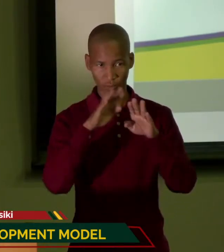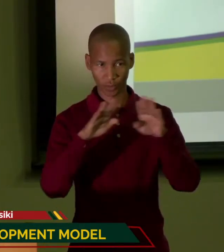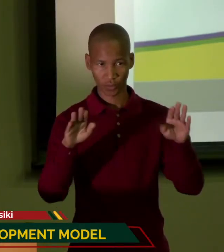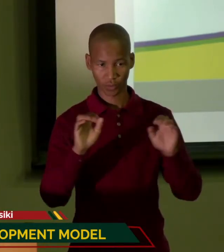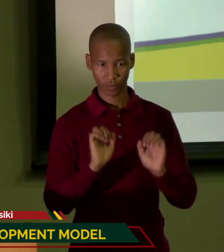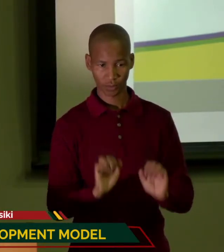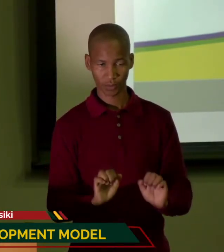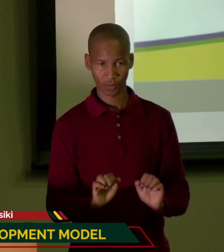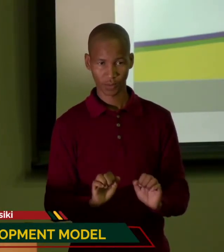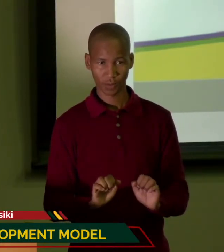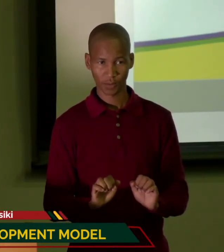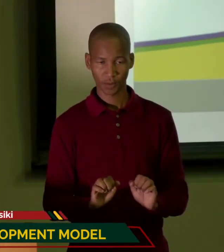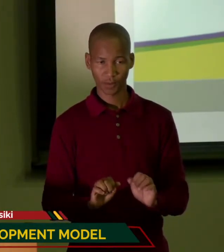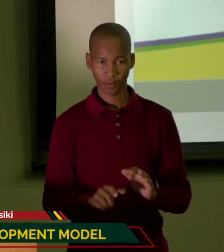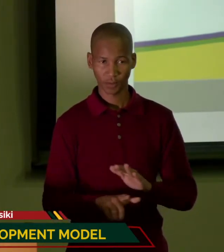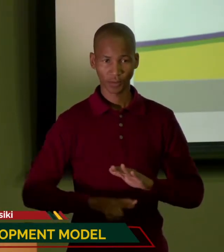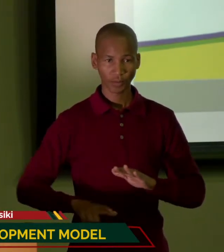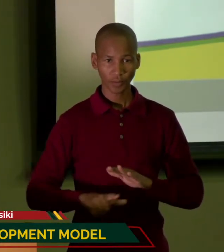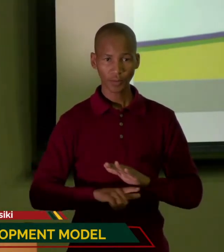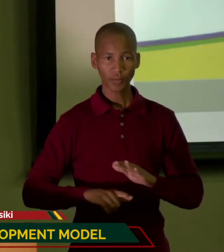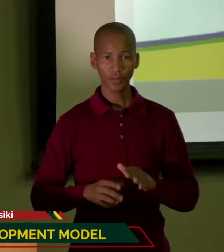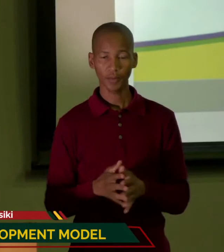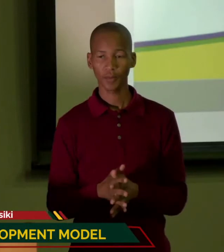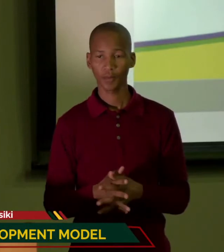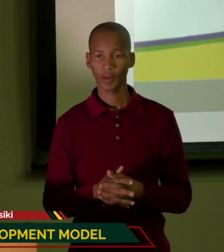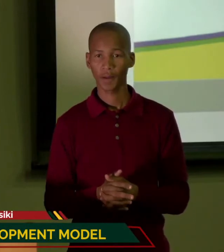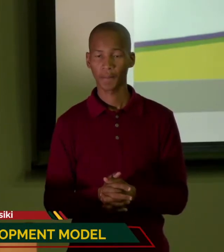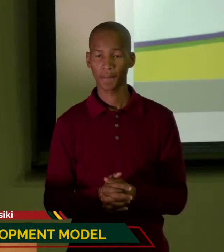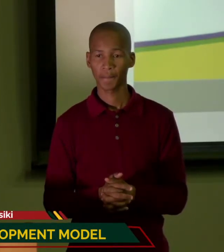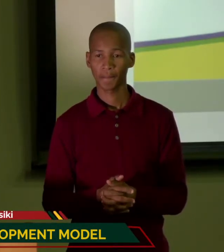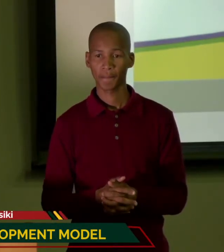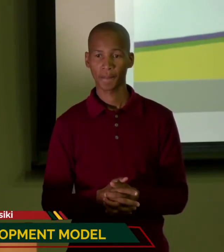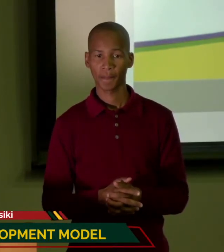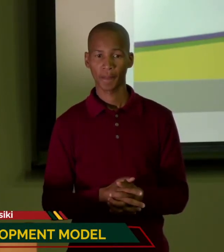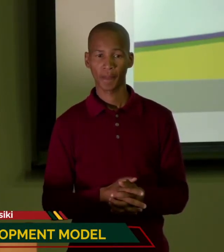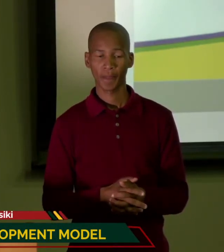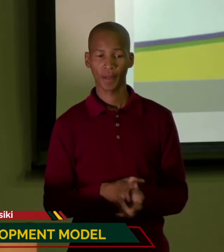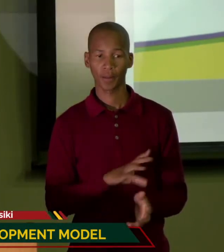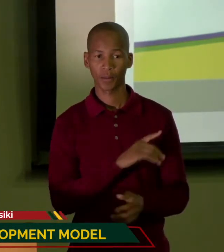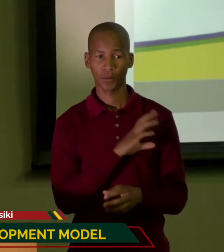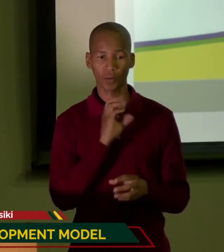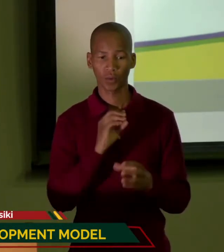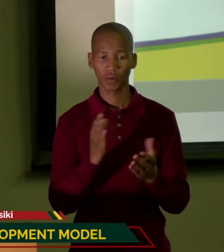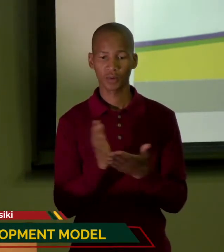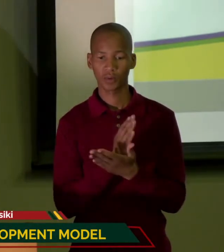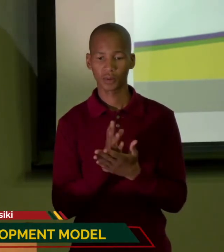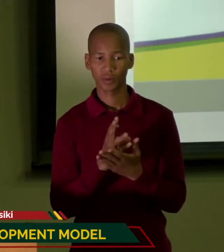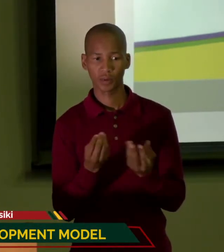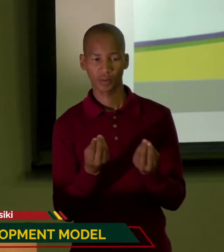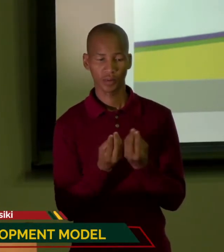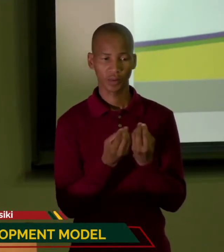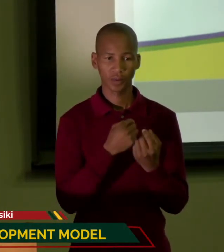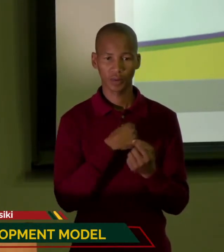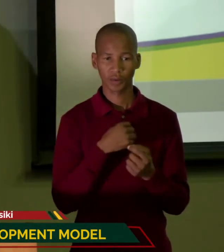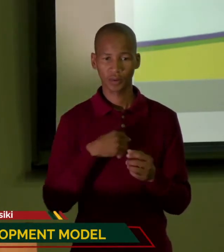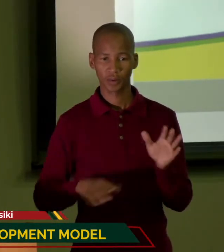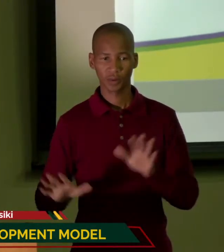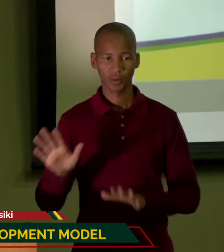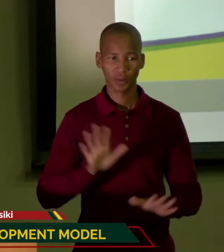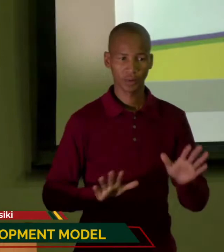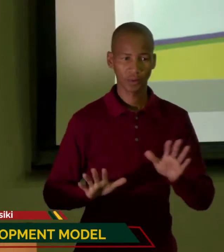ebukumkanini ukuba sibe nezinto esizigqithizileyo